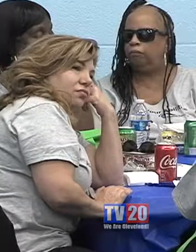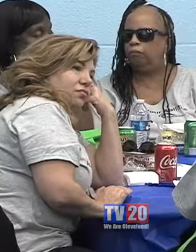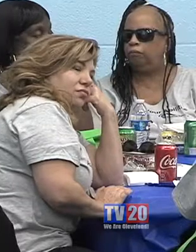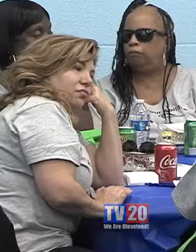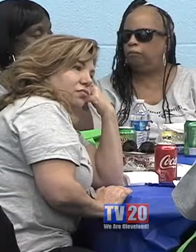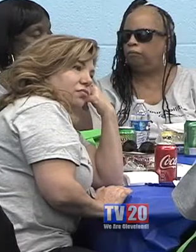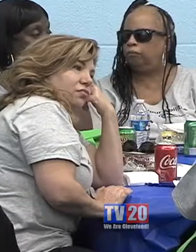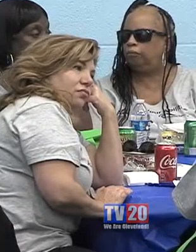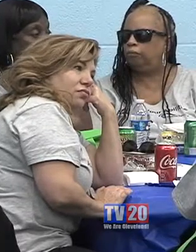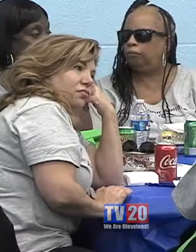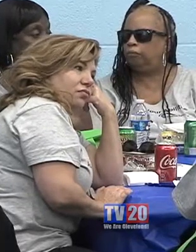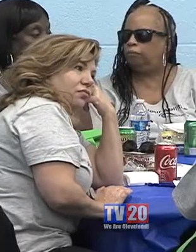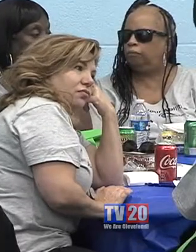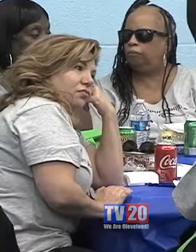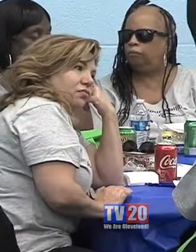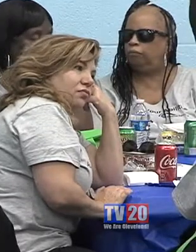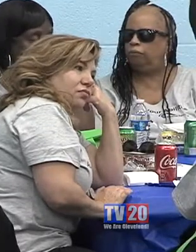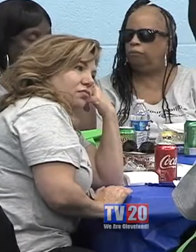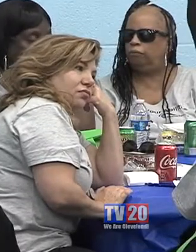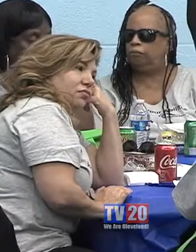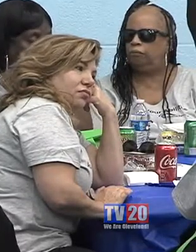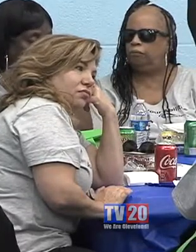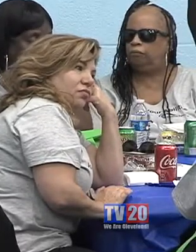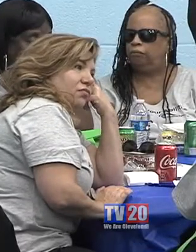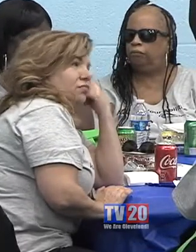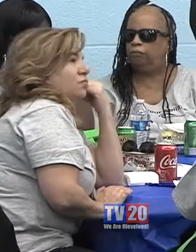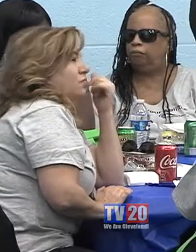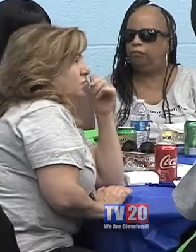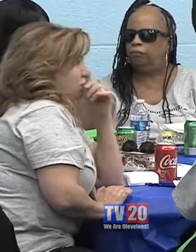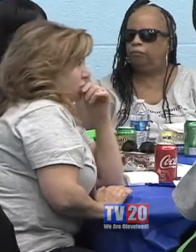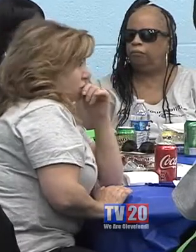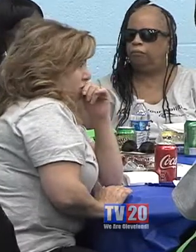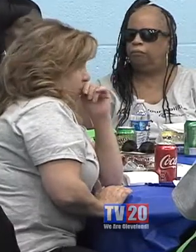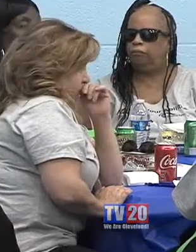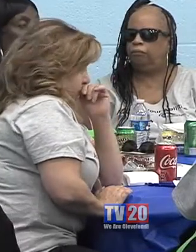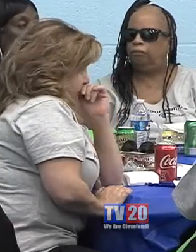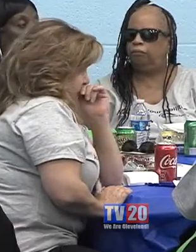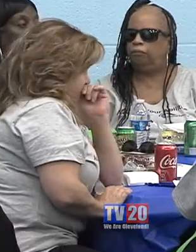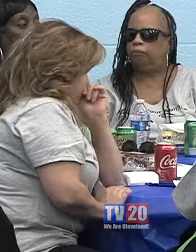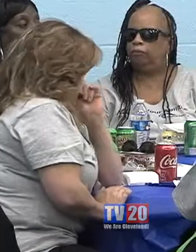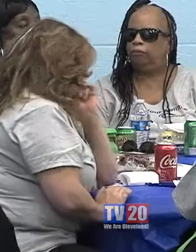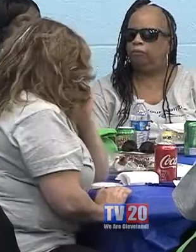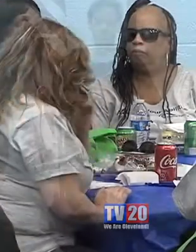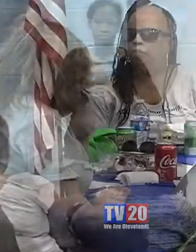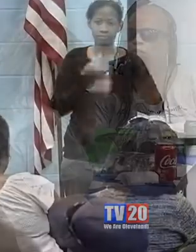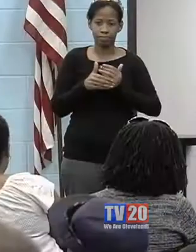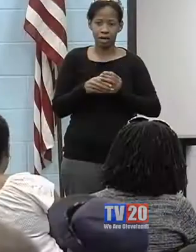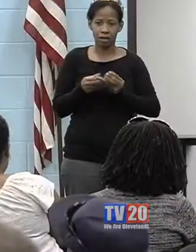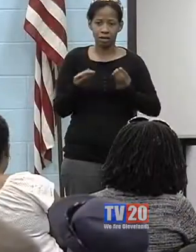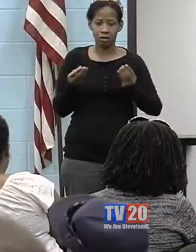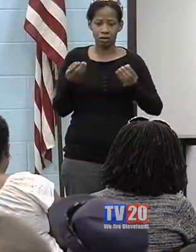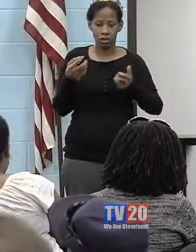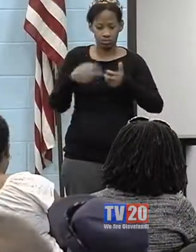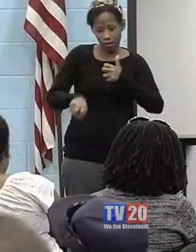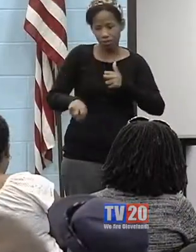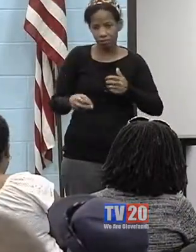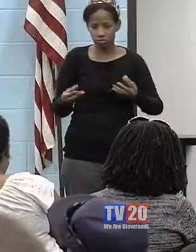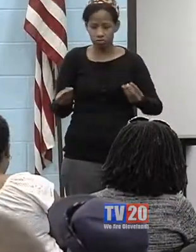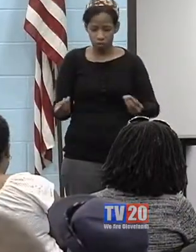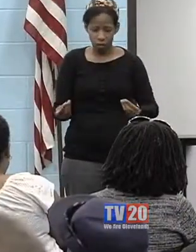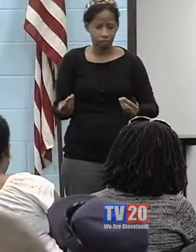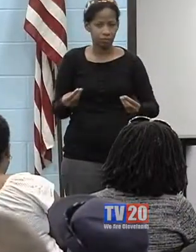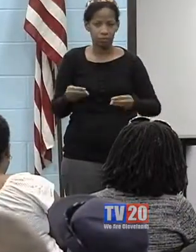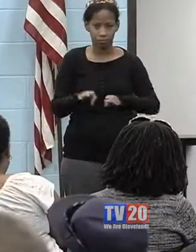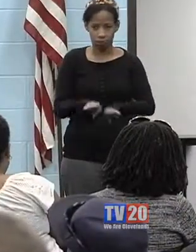them. It helps identify clear paths and barriers for our clients, and it gives feedback about the surface on which they find themselves